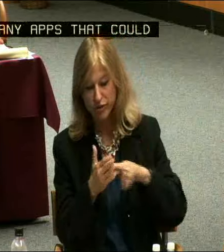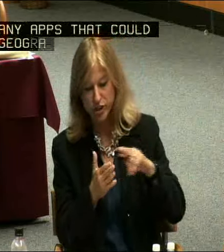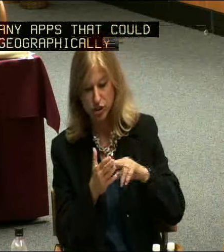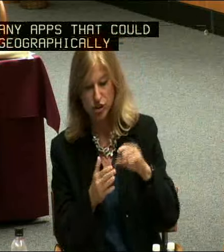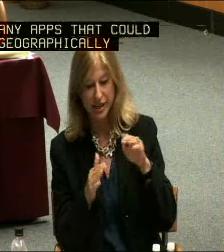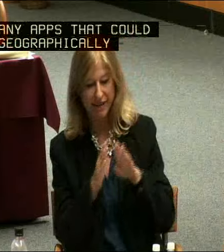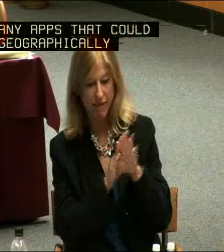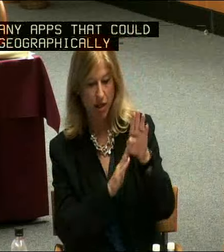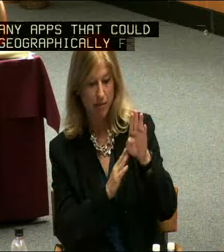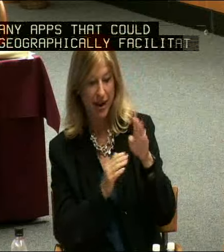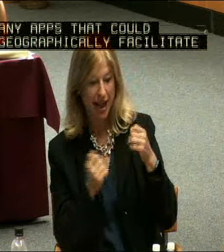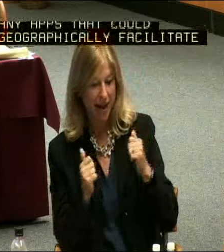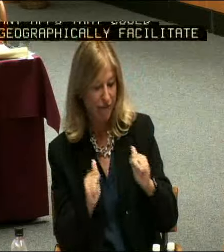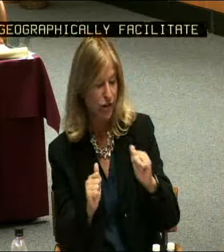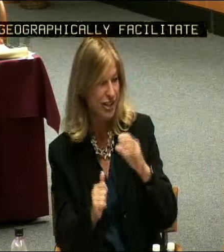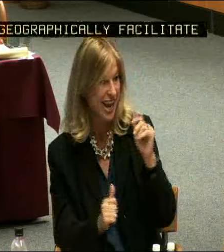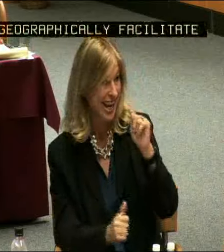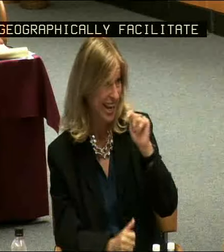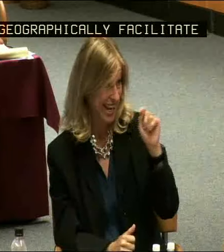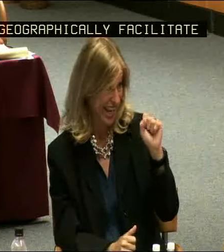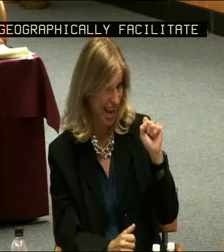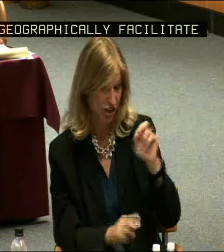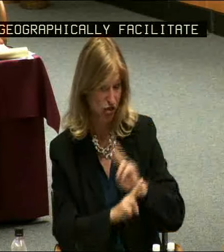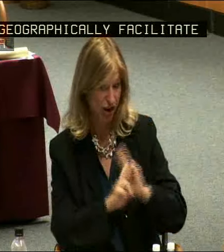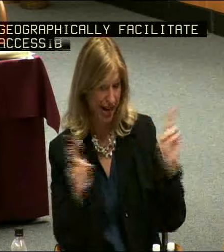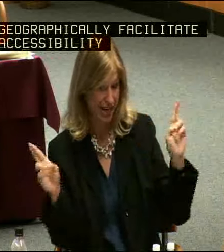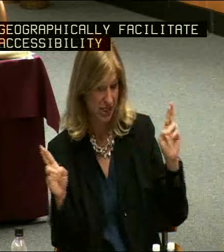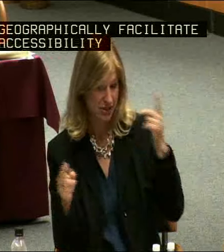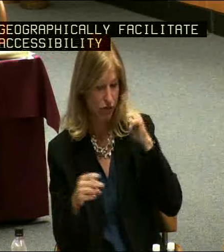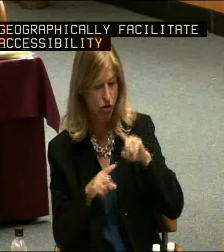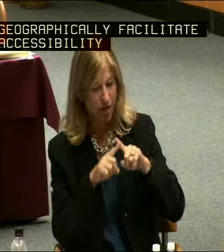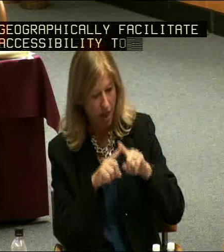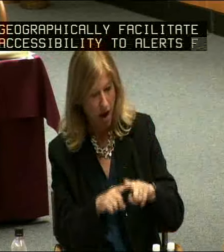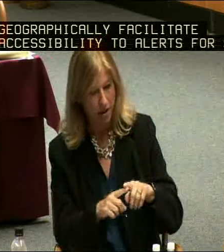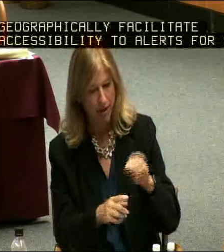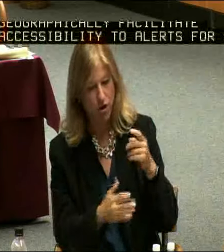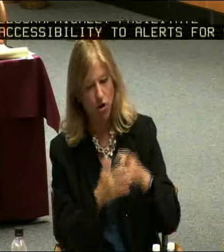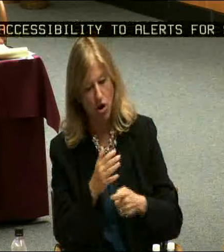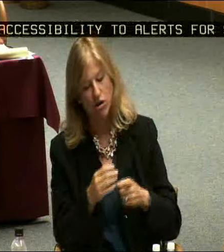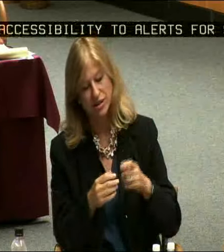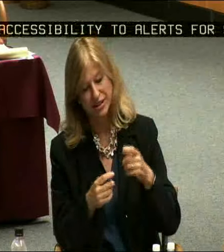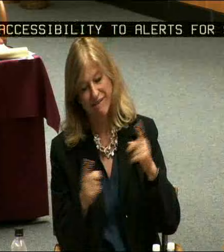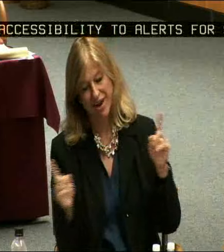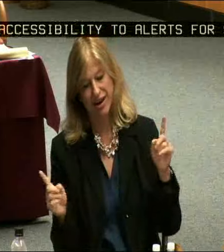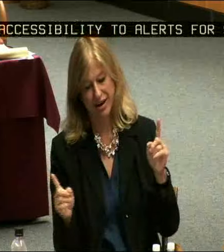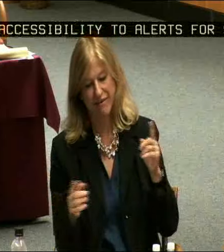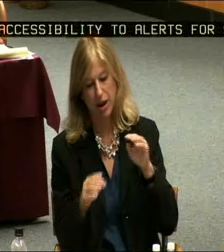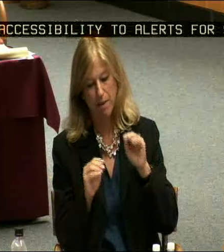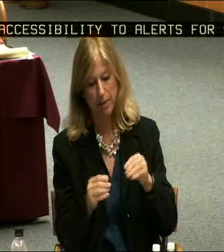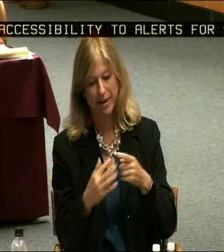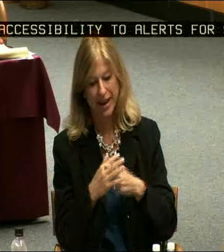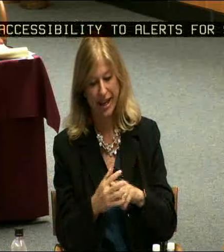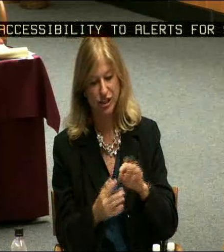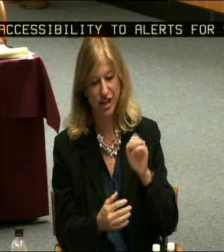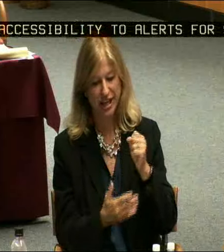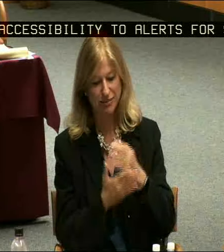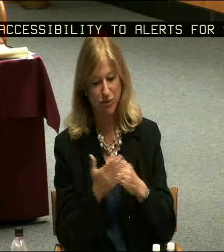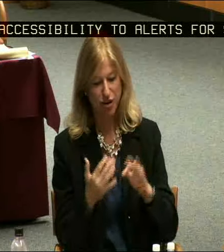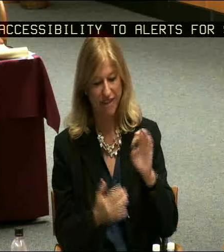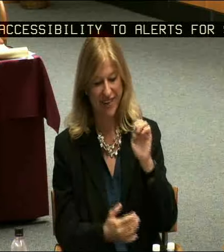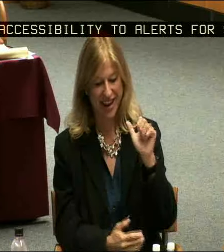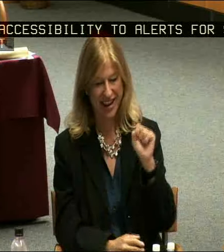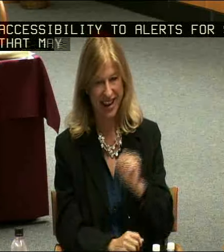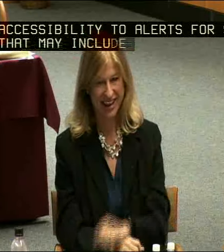address accessibility for alerts, including audio-visual synchronicity, as well as the state of